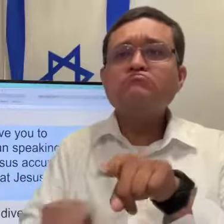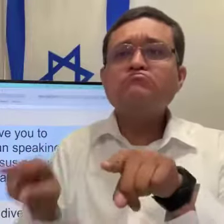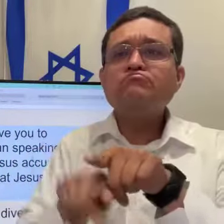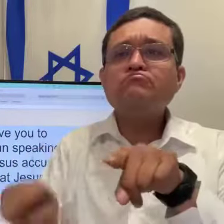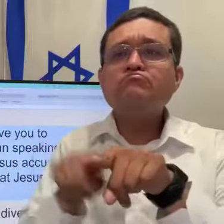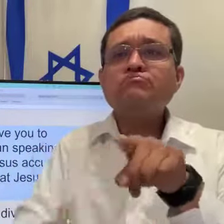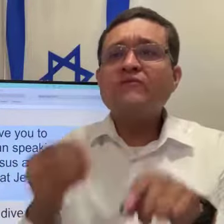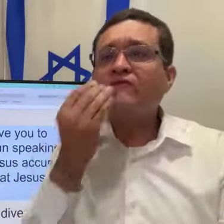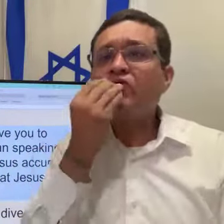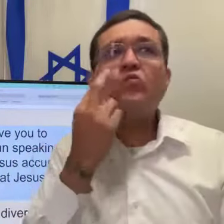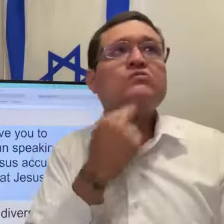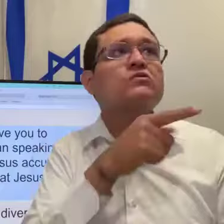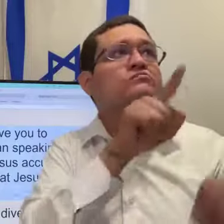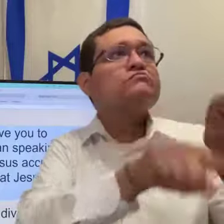But it's, it's not like that.